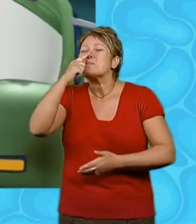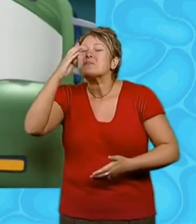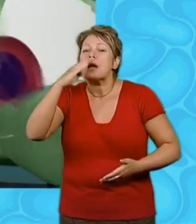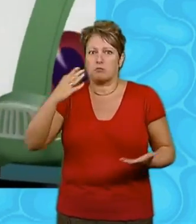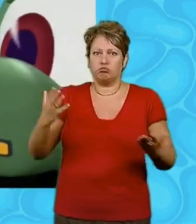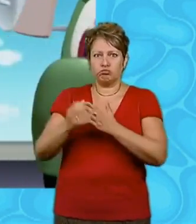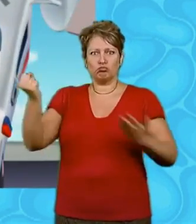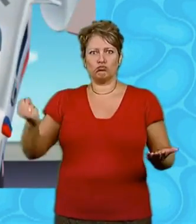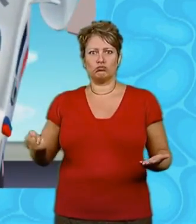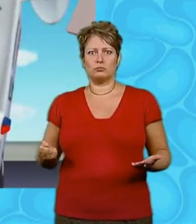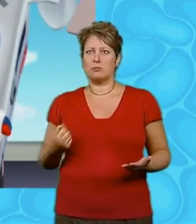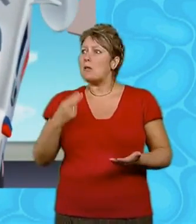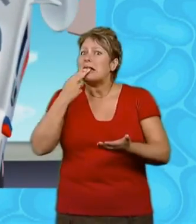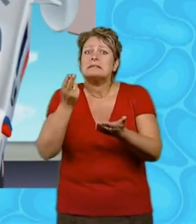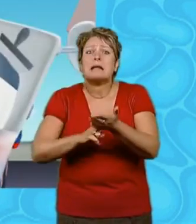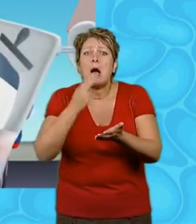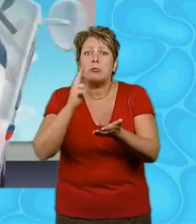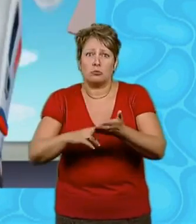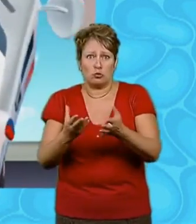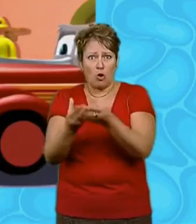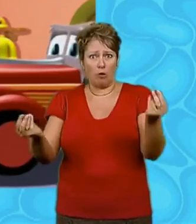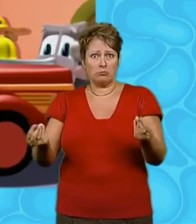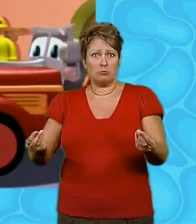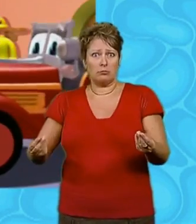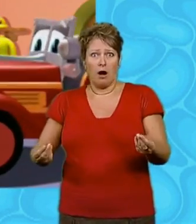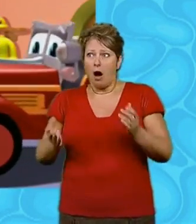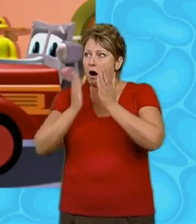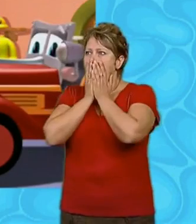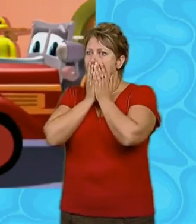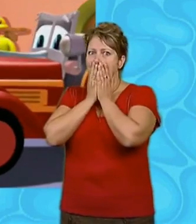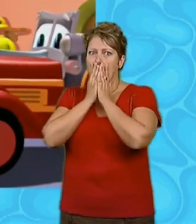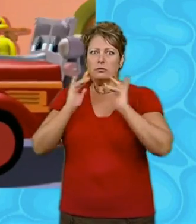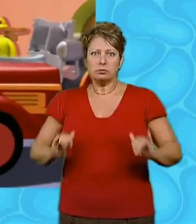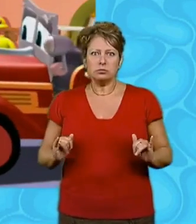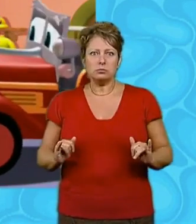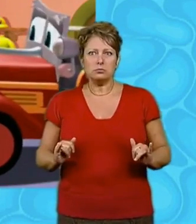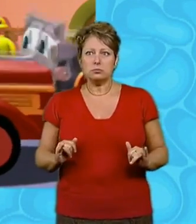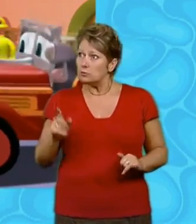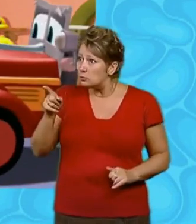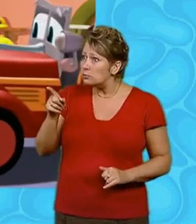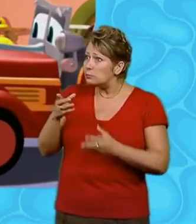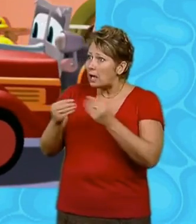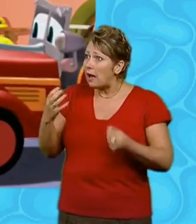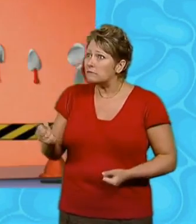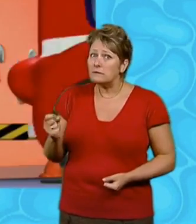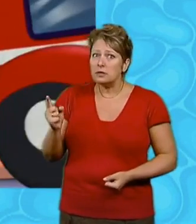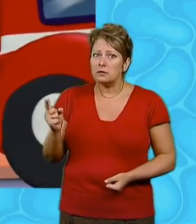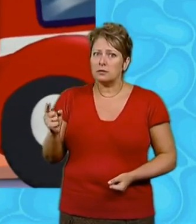deodorizer. My stamp collection is gone. That's awful. What about you, Dex? Are you missing